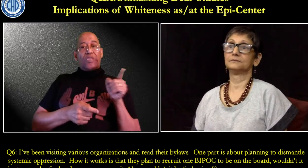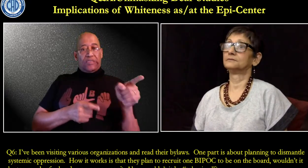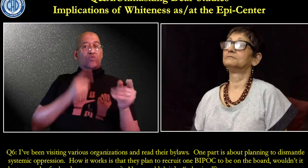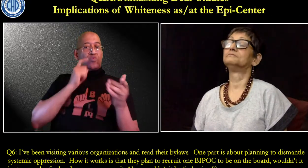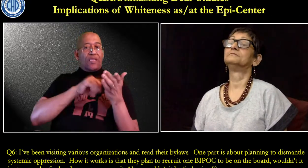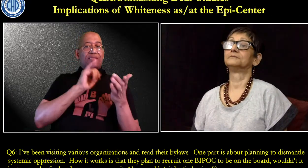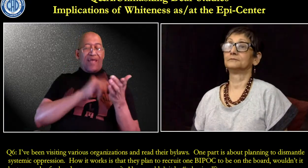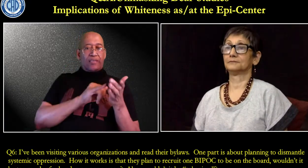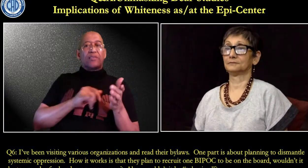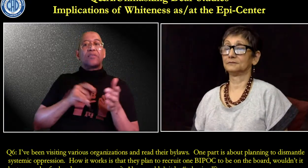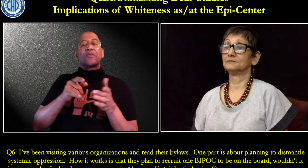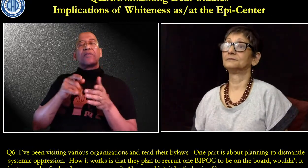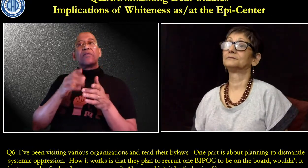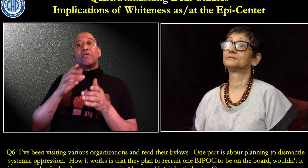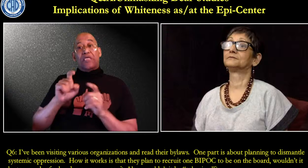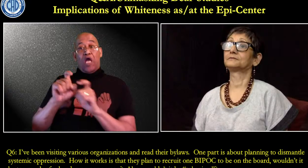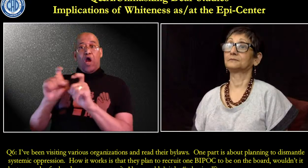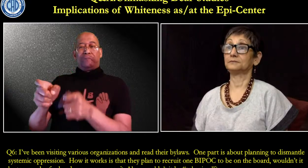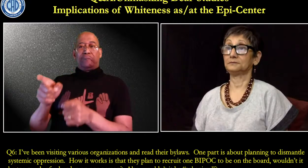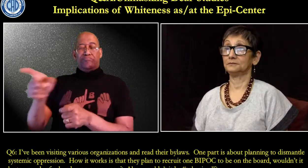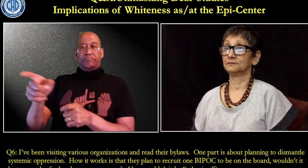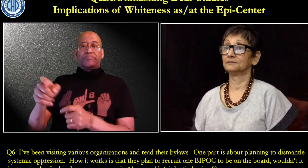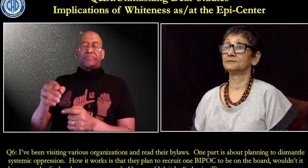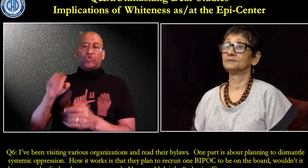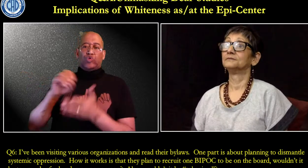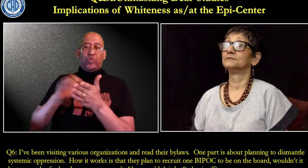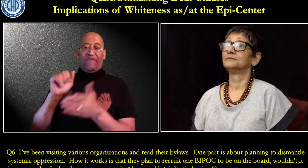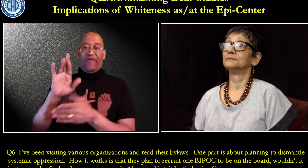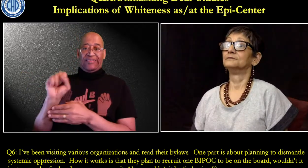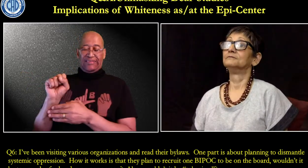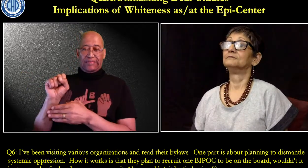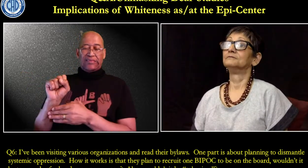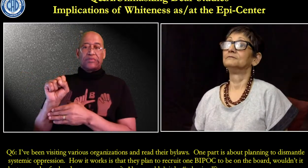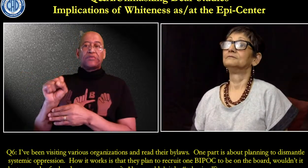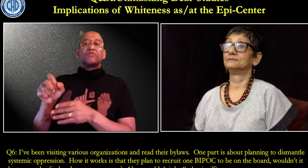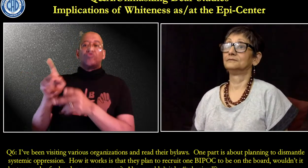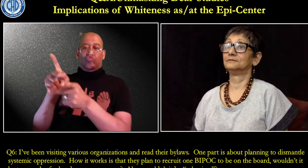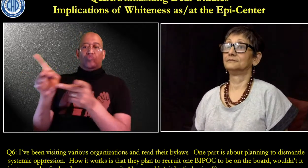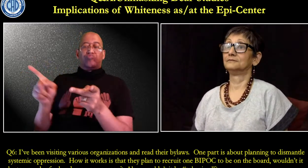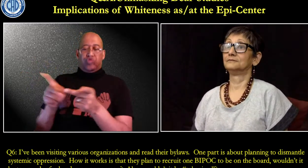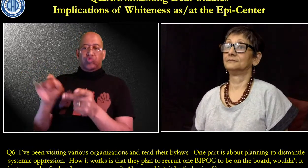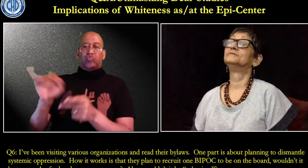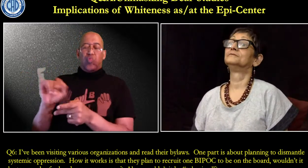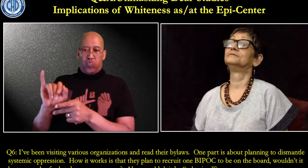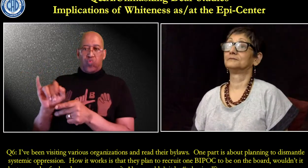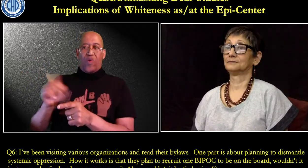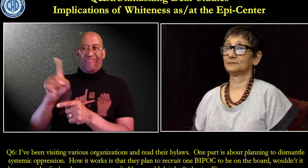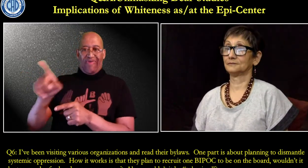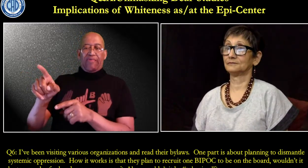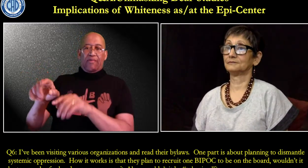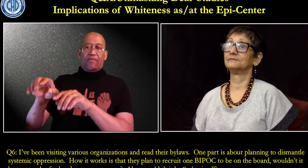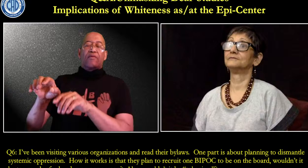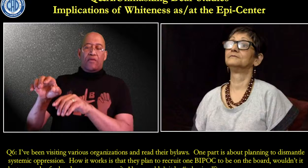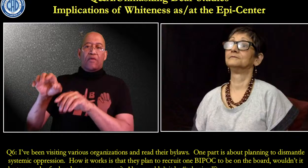there wasn't the right change that happened. And that was definitely recognized.